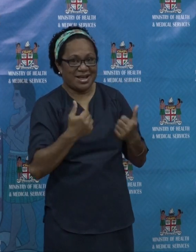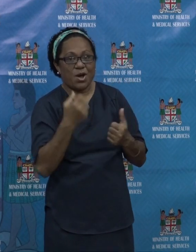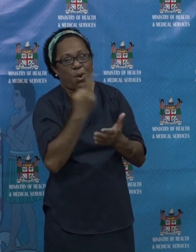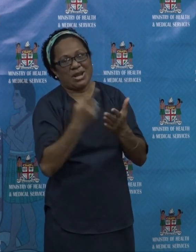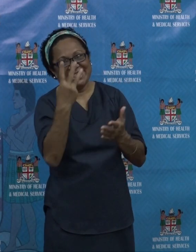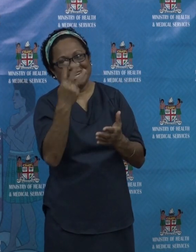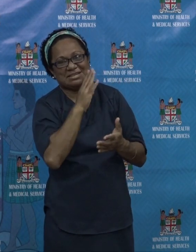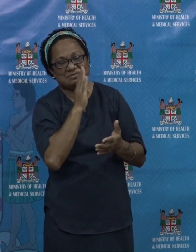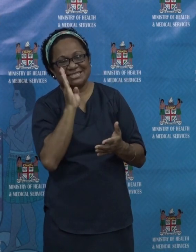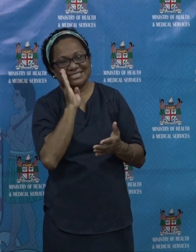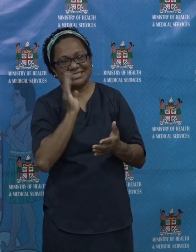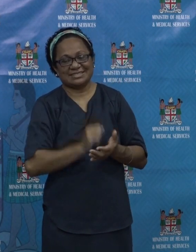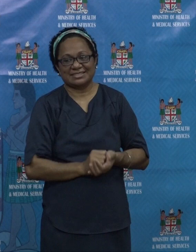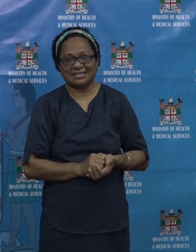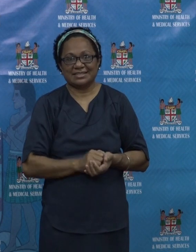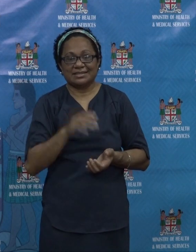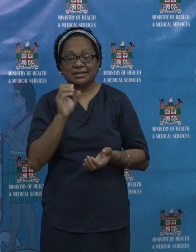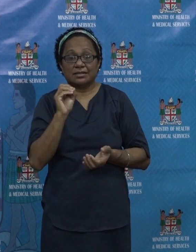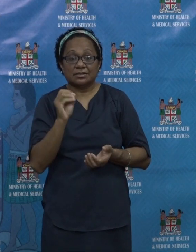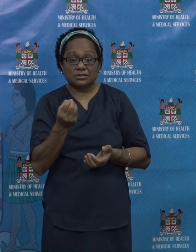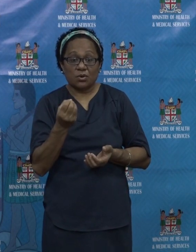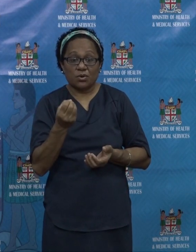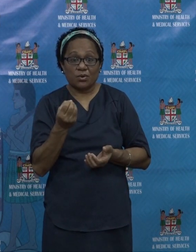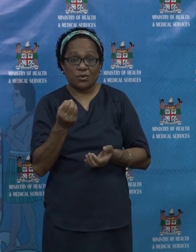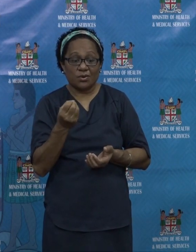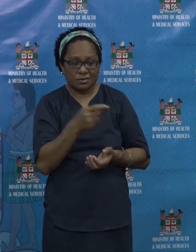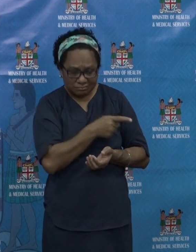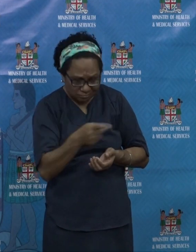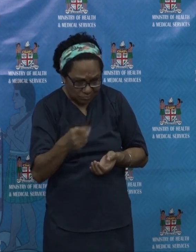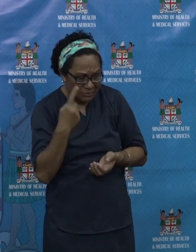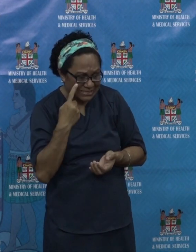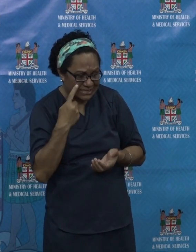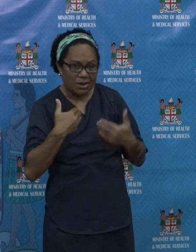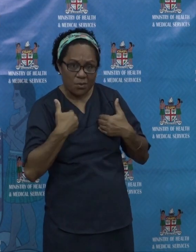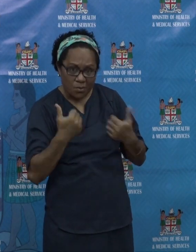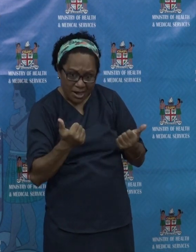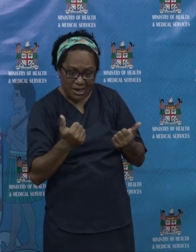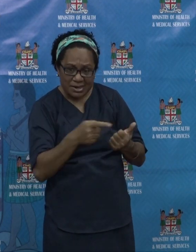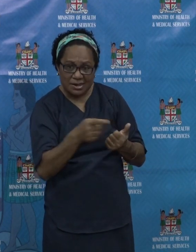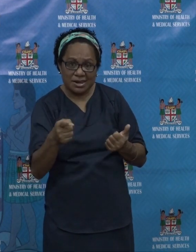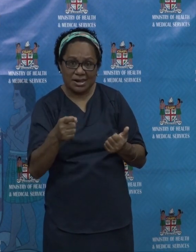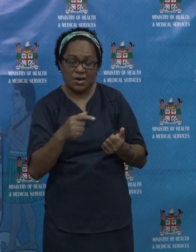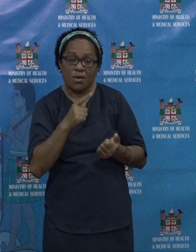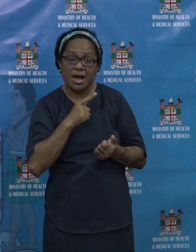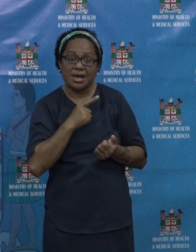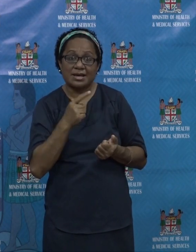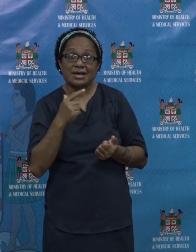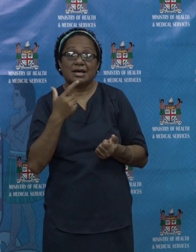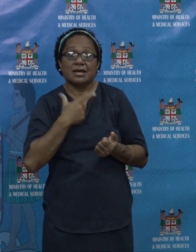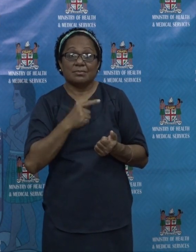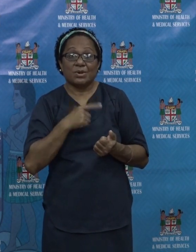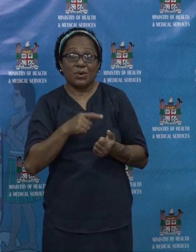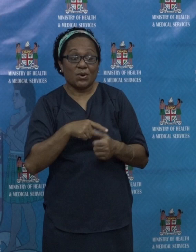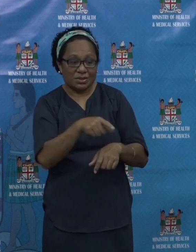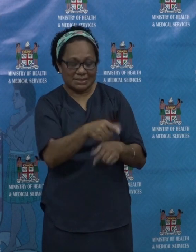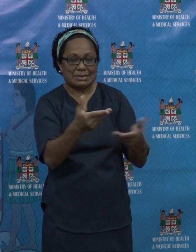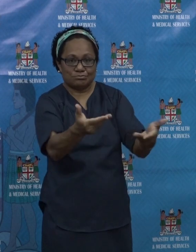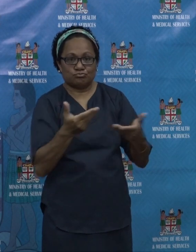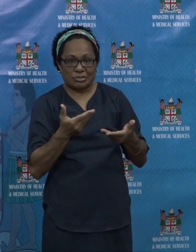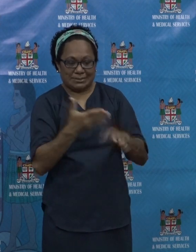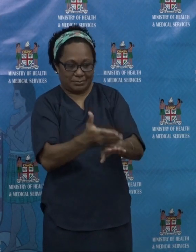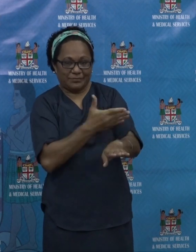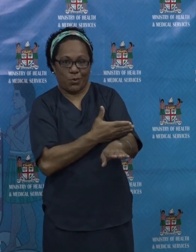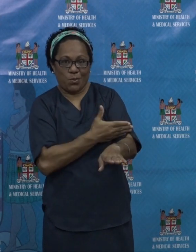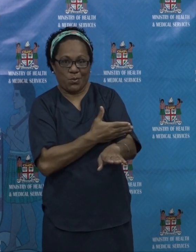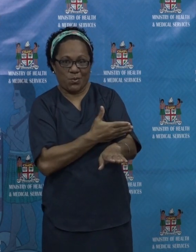The underlying theme of all these recoveries from significant COVID-19 disease is that we were given the opportunity to deal with them